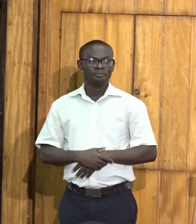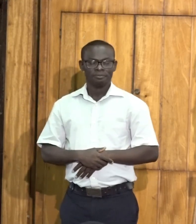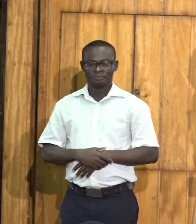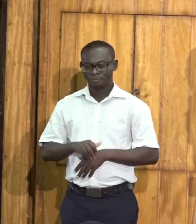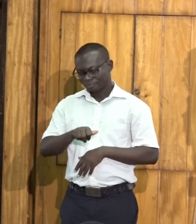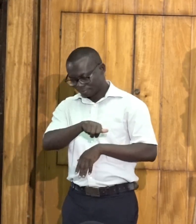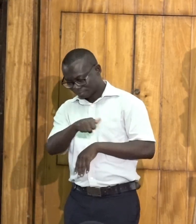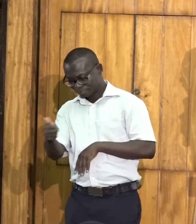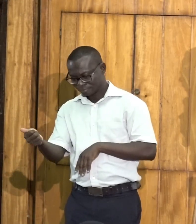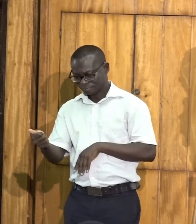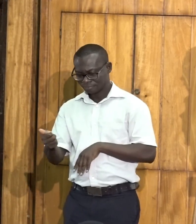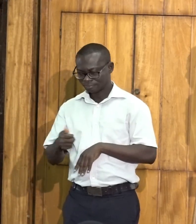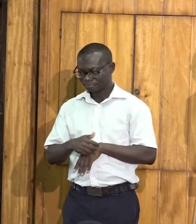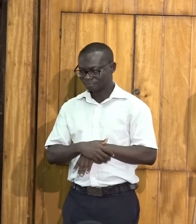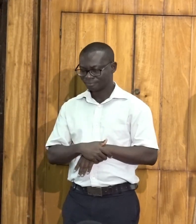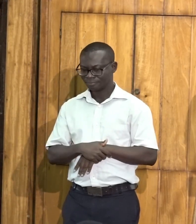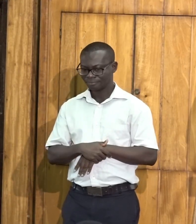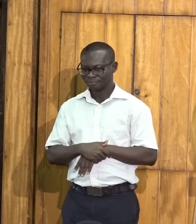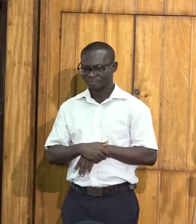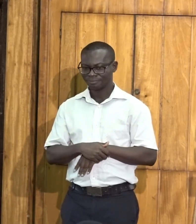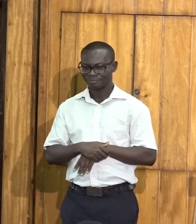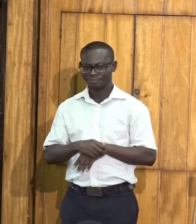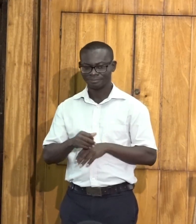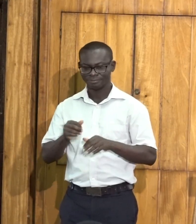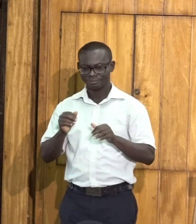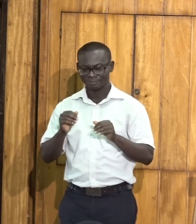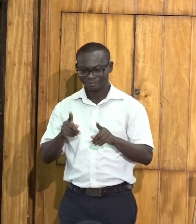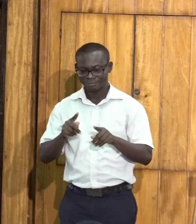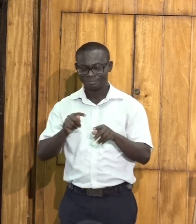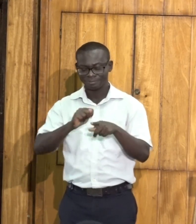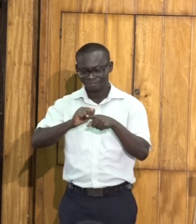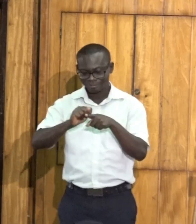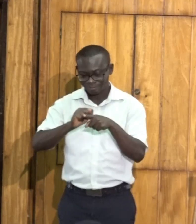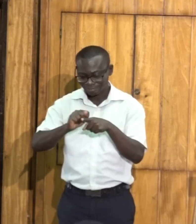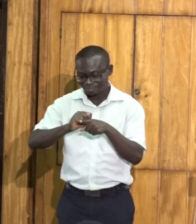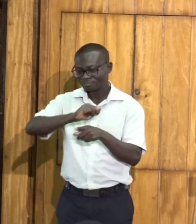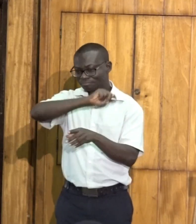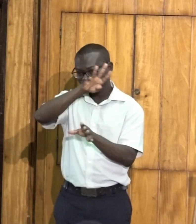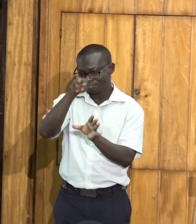Another thing, sorry, I'm not able to see. Okay, our trainings included